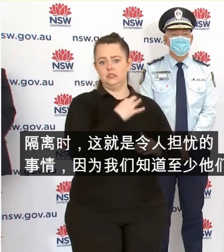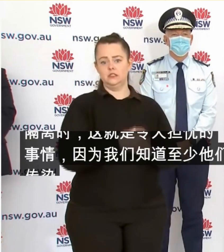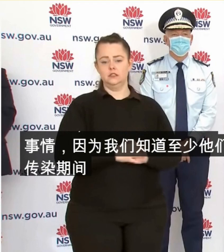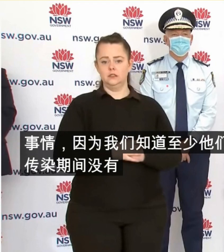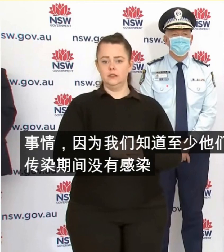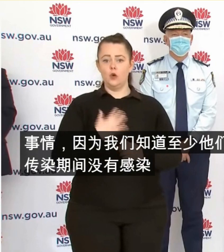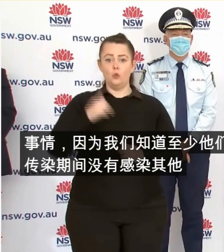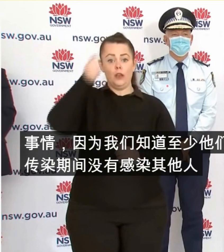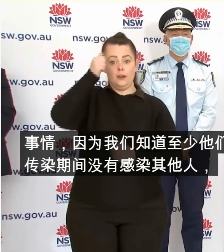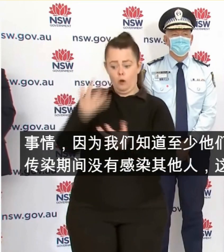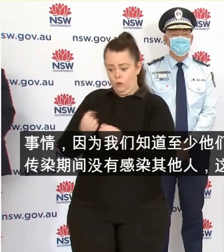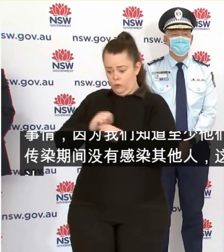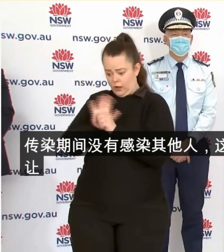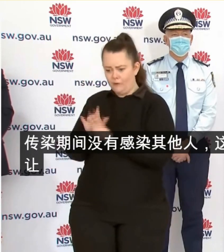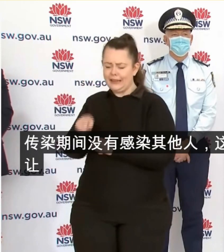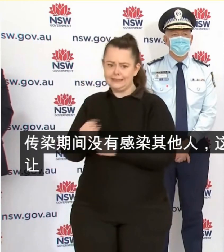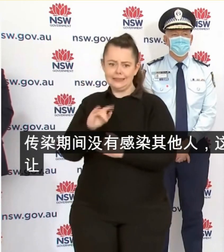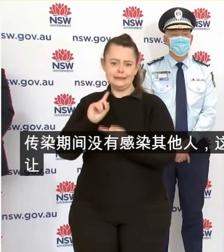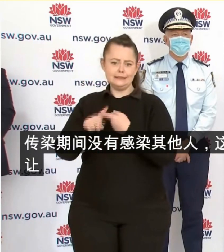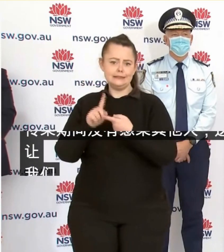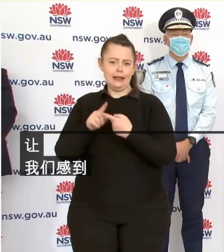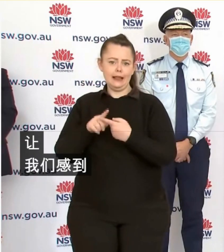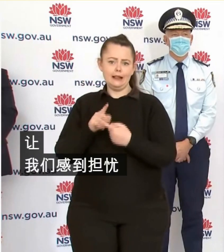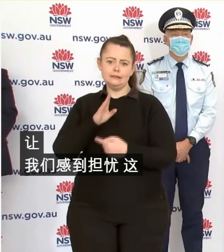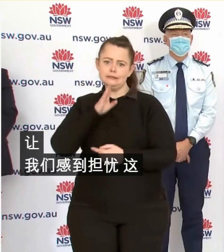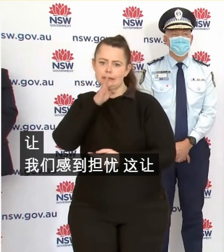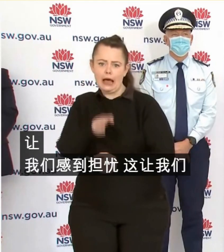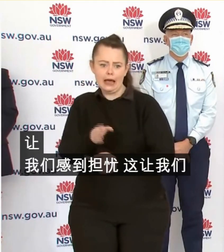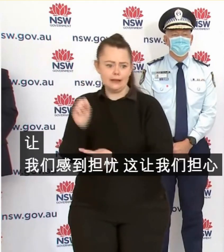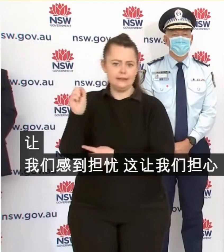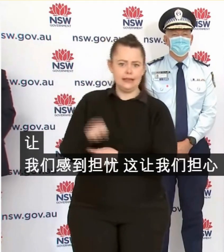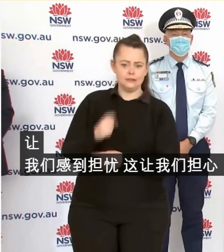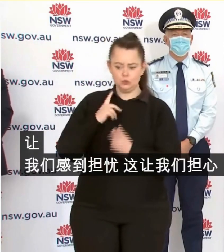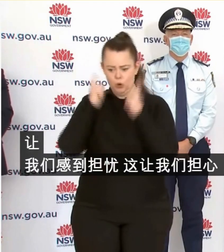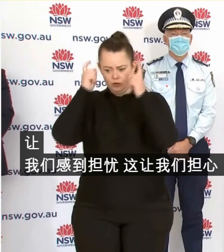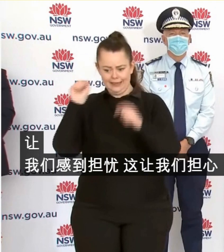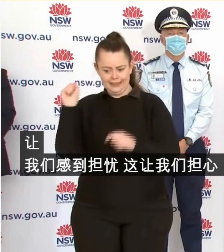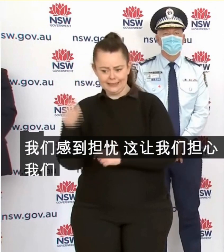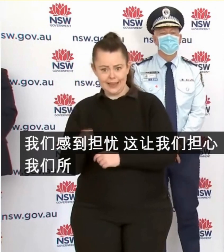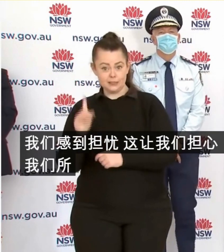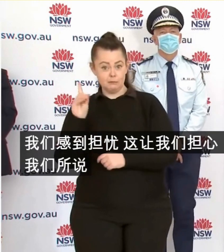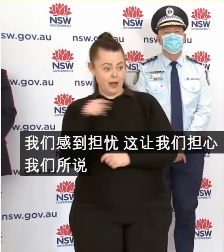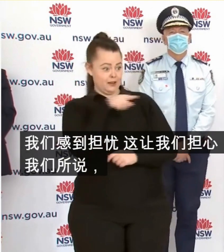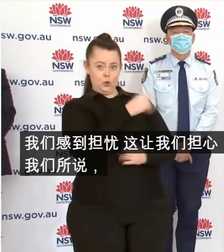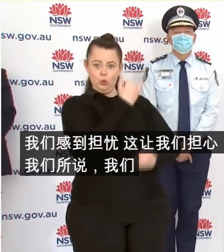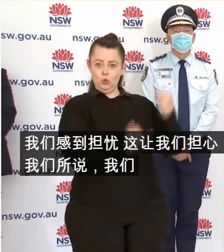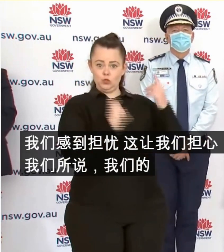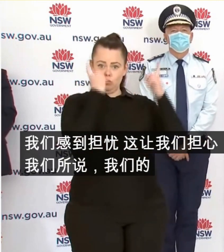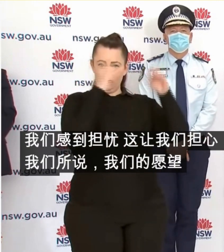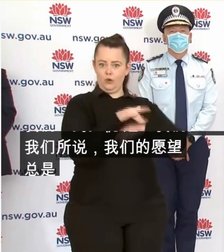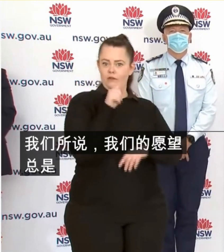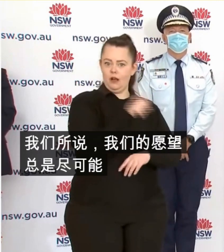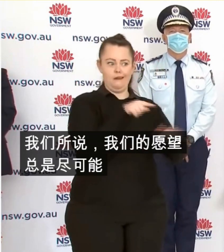that at least they haven't infected other people during the course of their infectious period. And what worries us, and as we've said,